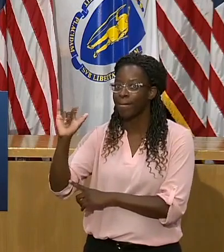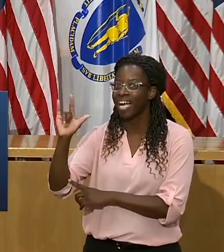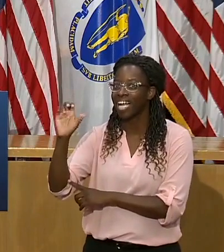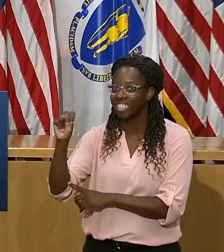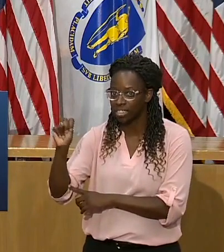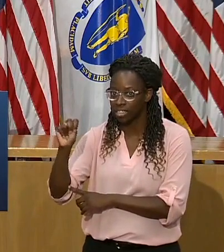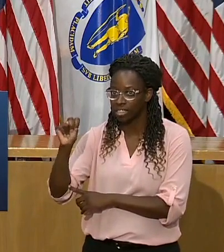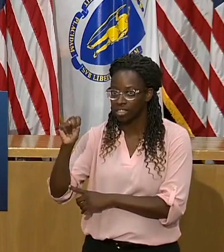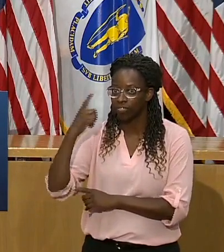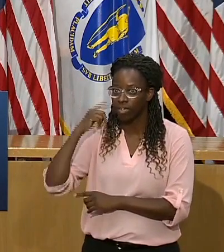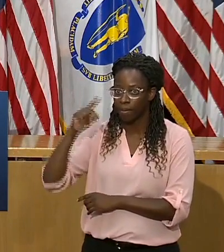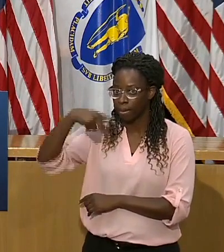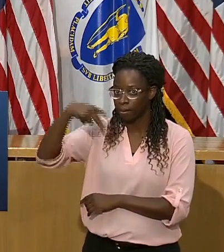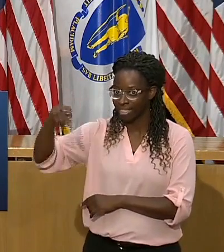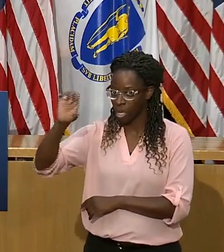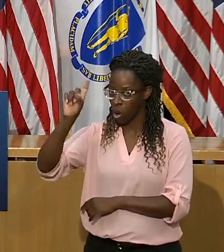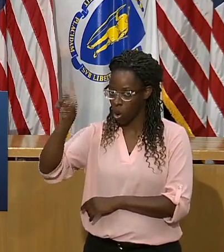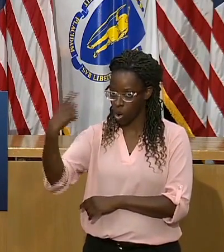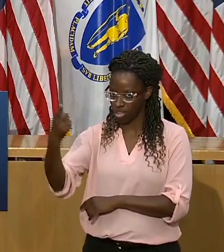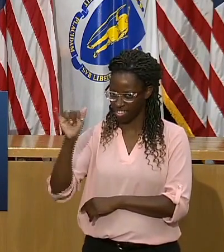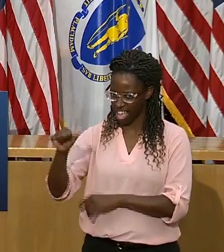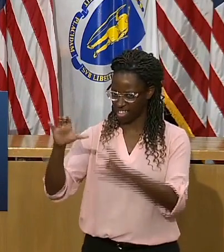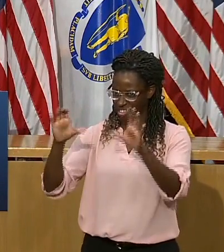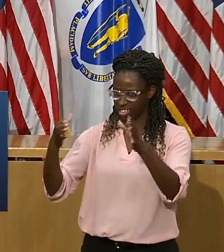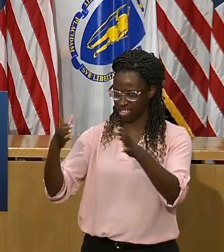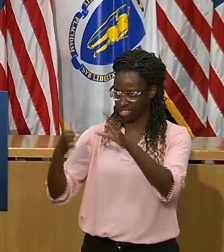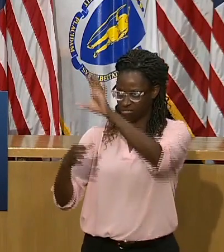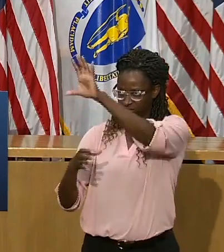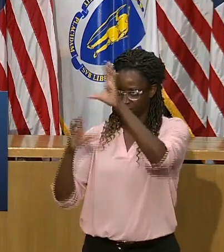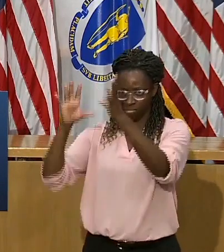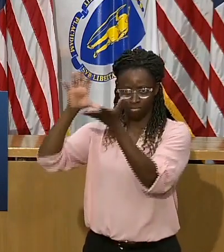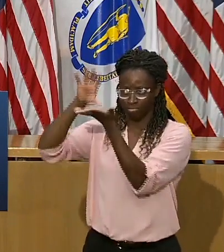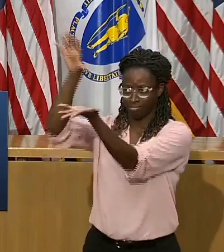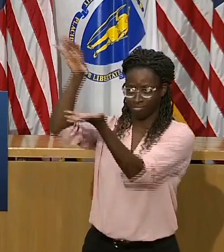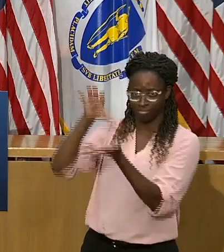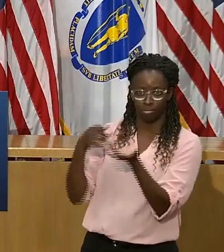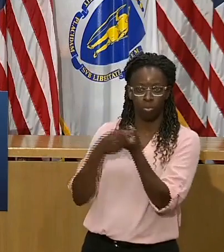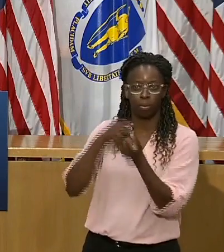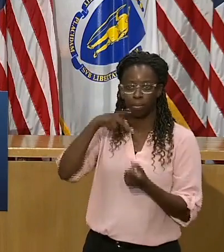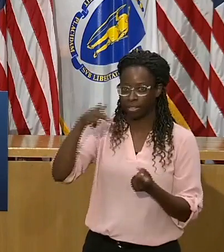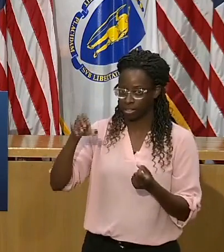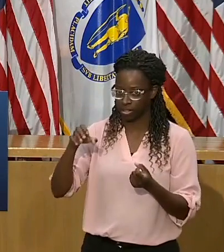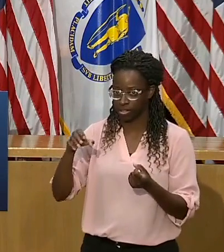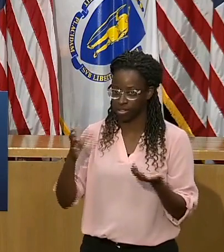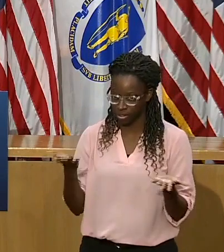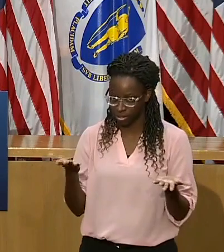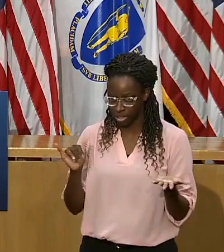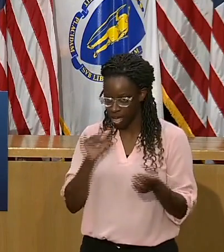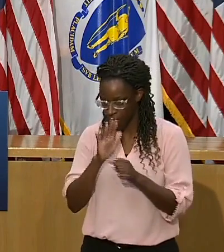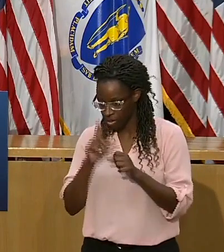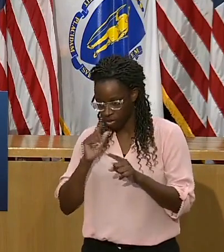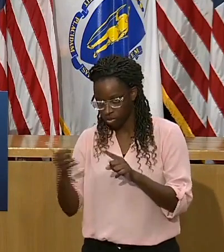go through? For example, would they have to prove that they'll be more sustainable if they, with this pandemic still